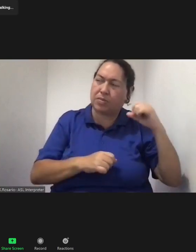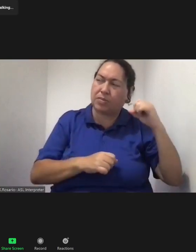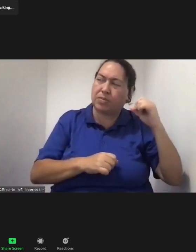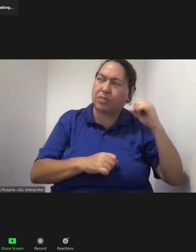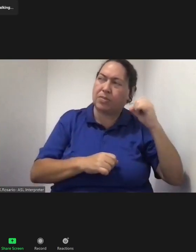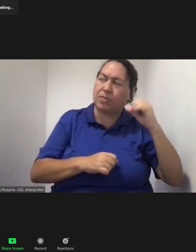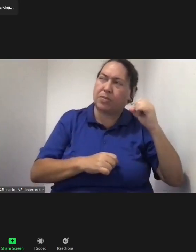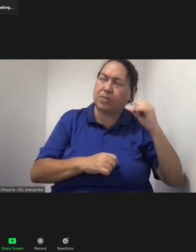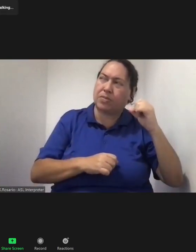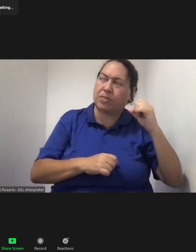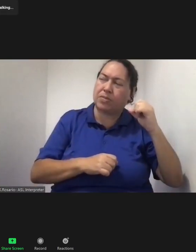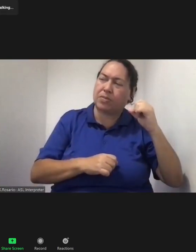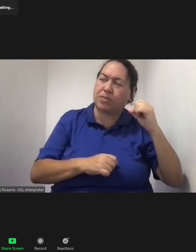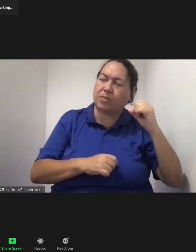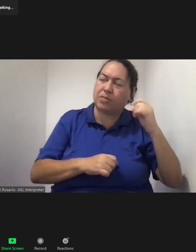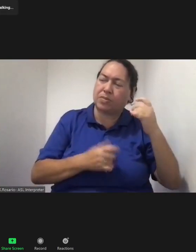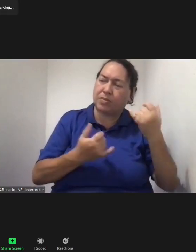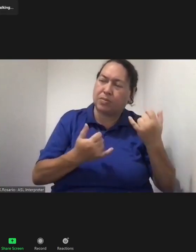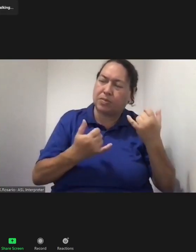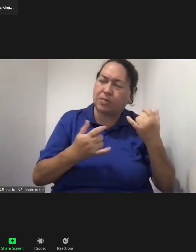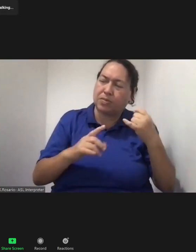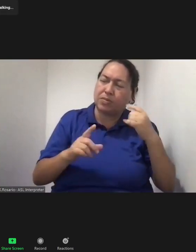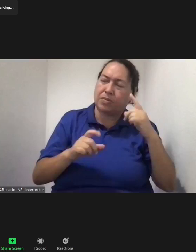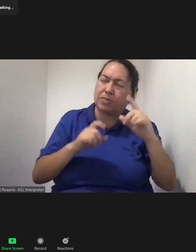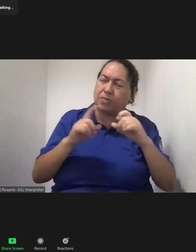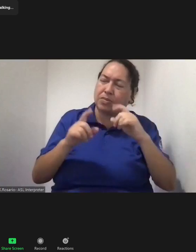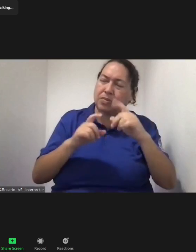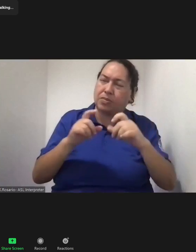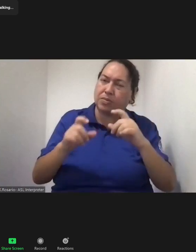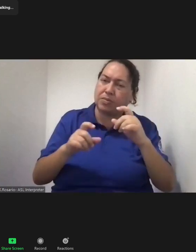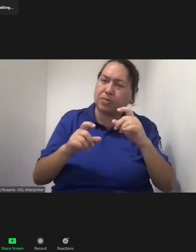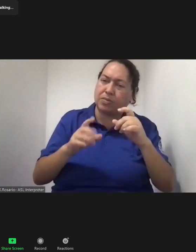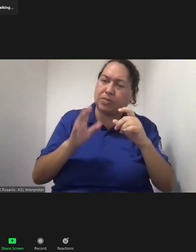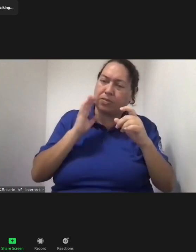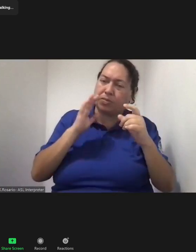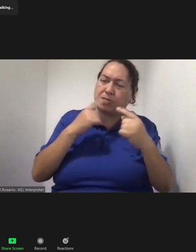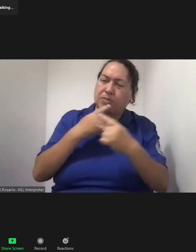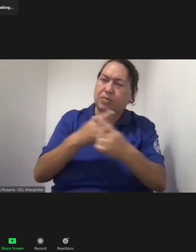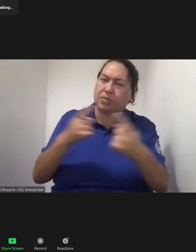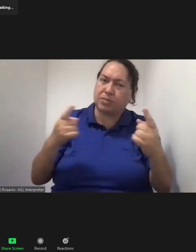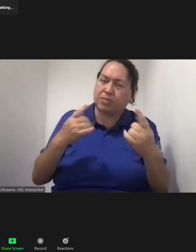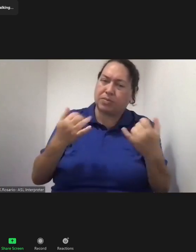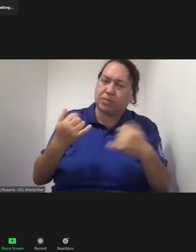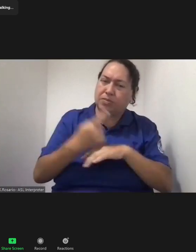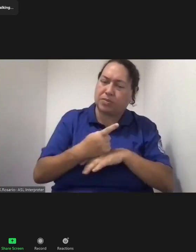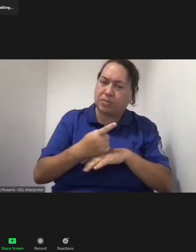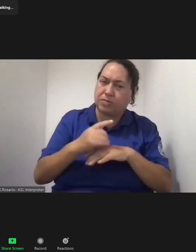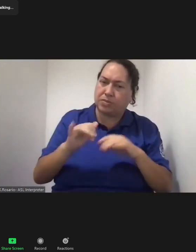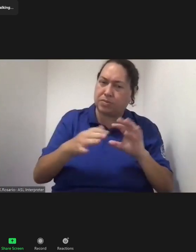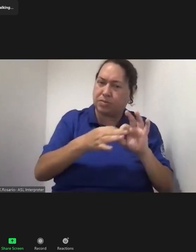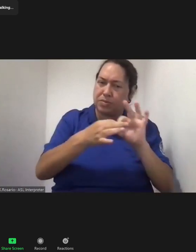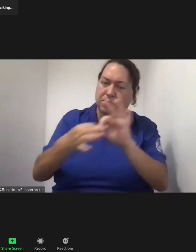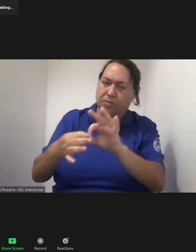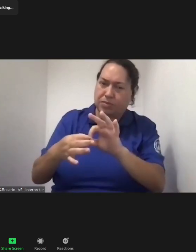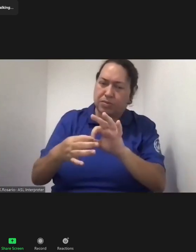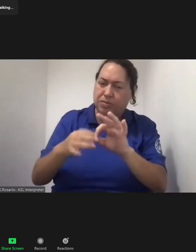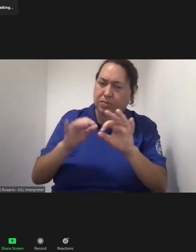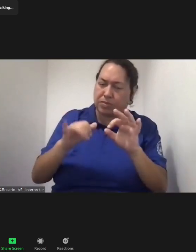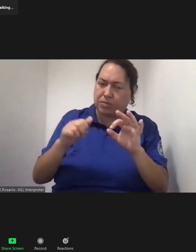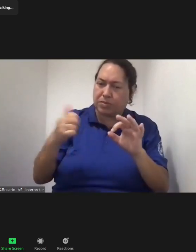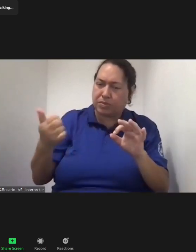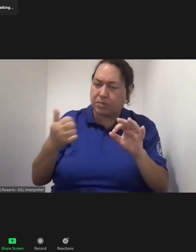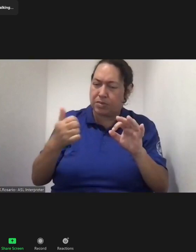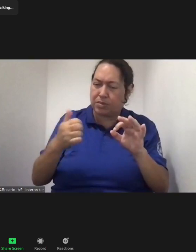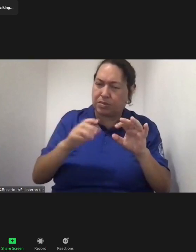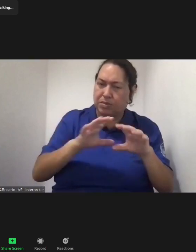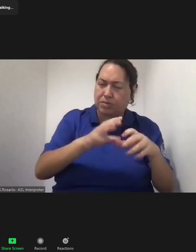that cases that will likely be announced later today, are those related to these other clusters that you reported